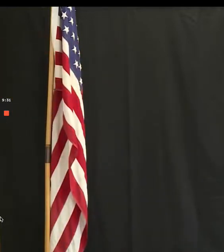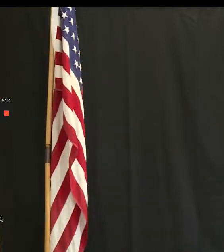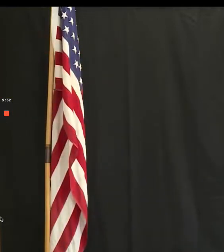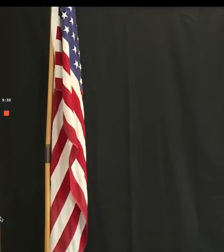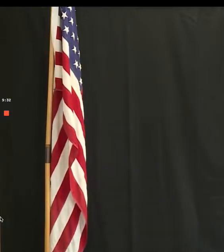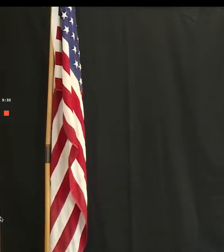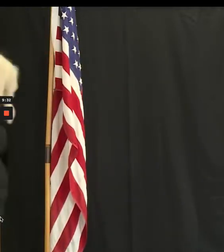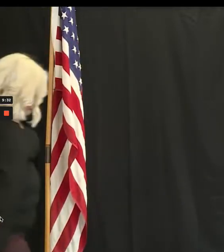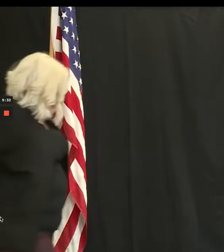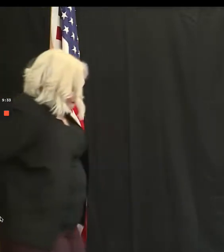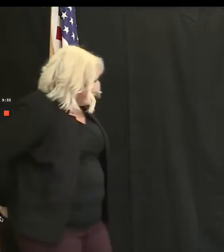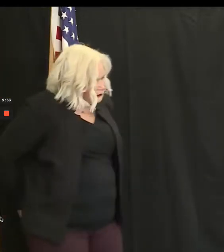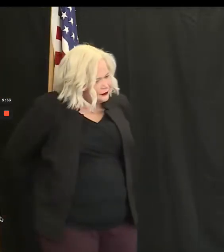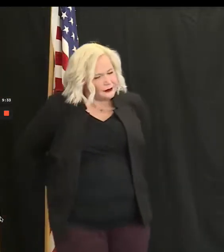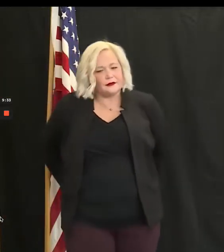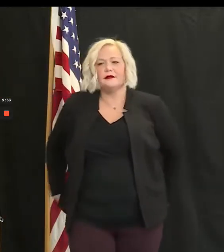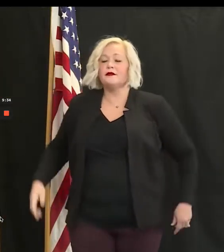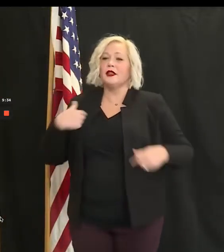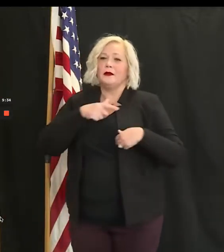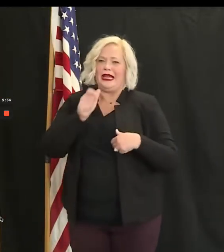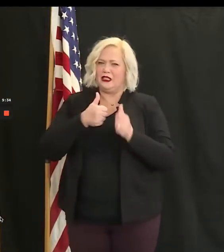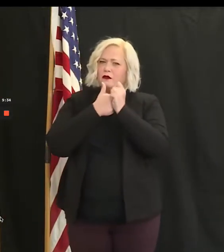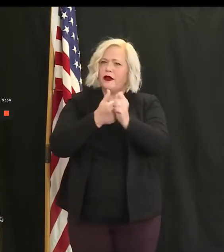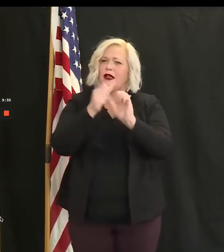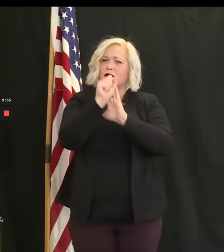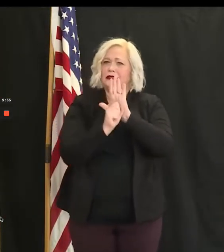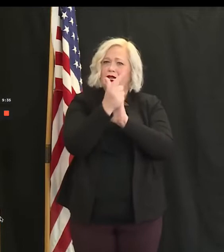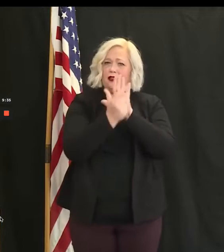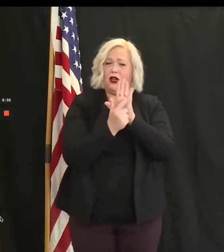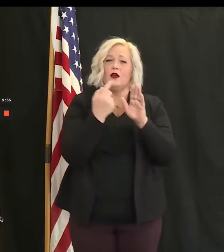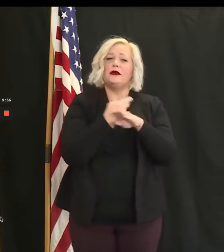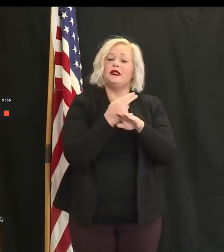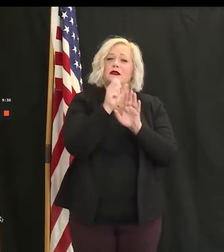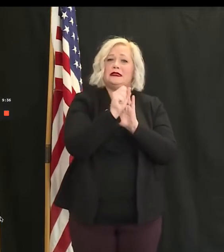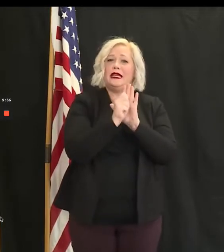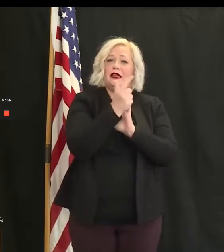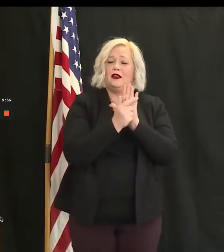statutes, in particular, Michigan compiled laws 767.3,